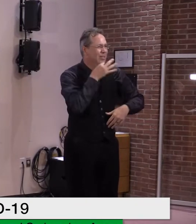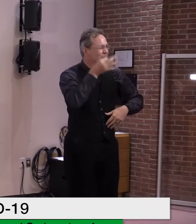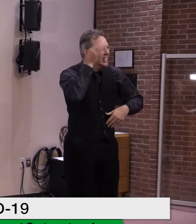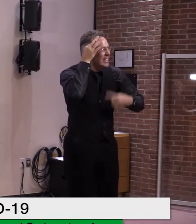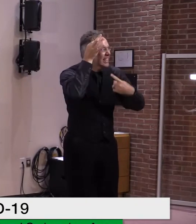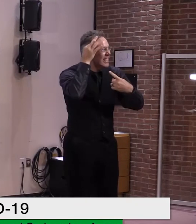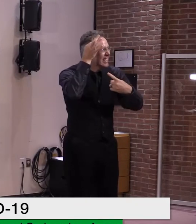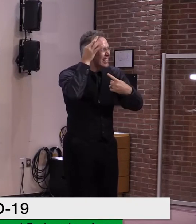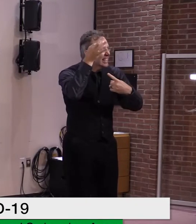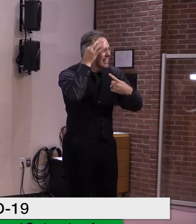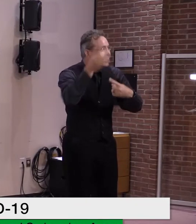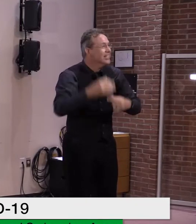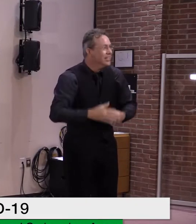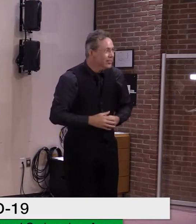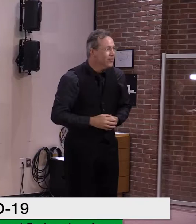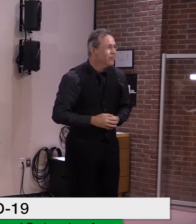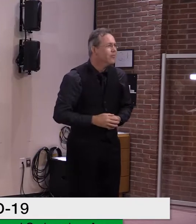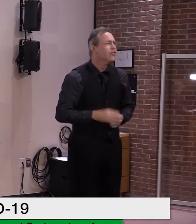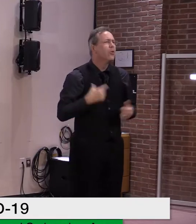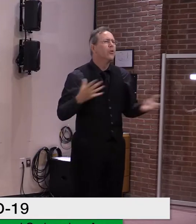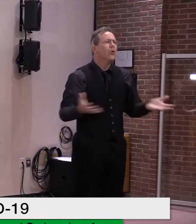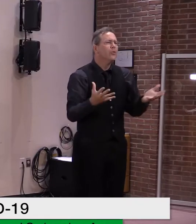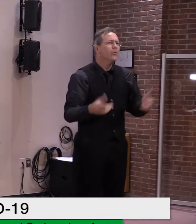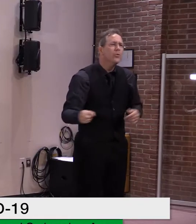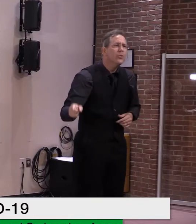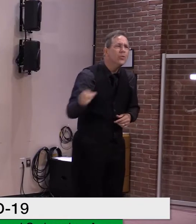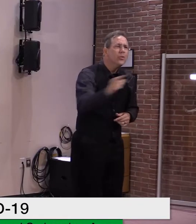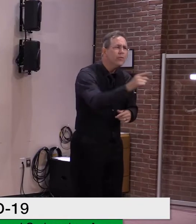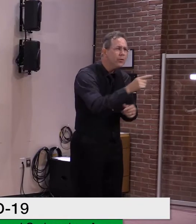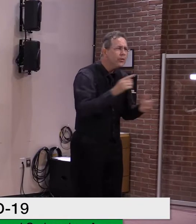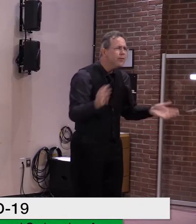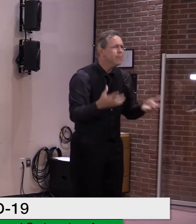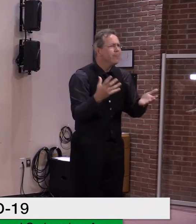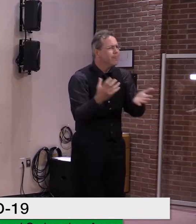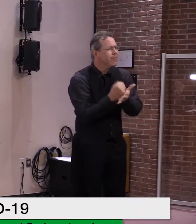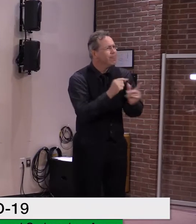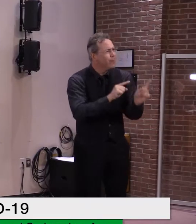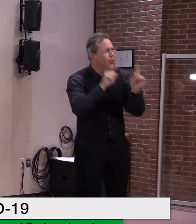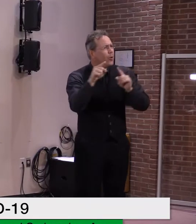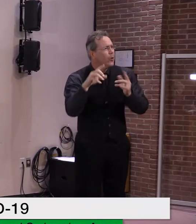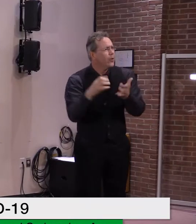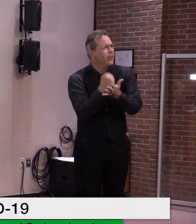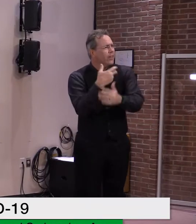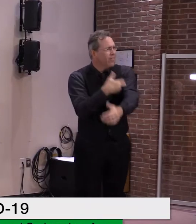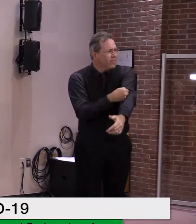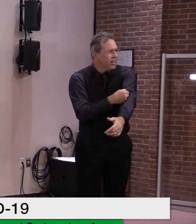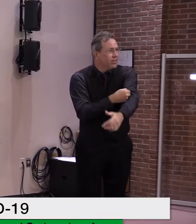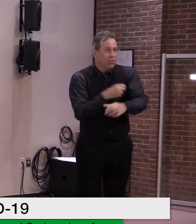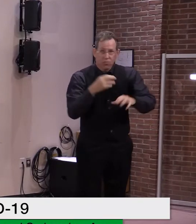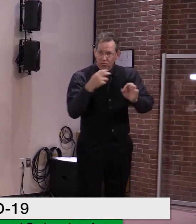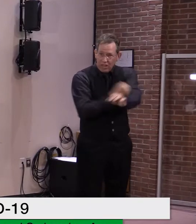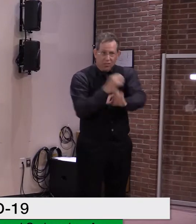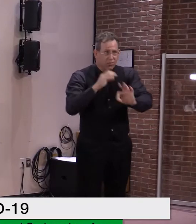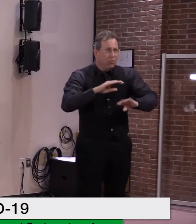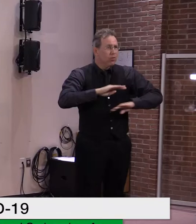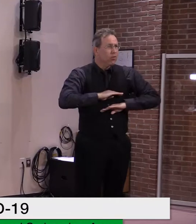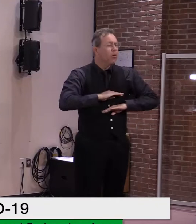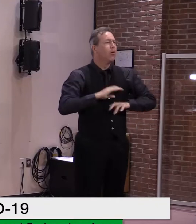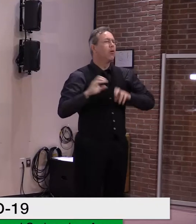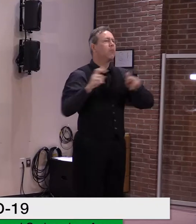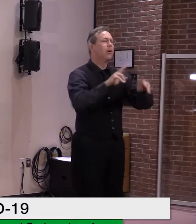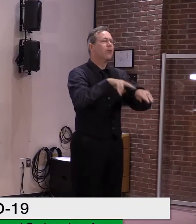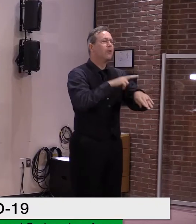week so we can reach our goal and get back to normal. I'll now turn it over to Commissioner Shirley. Thank you,